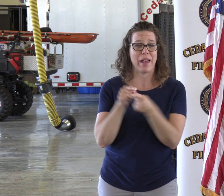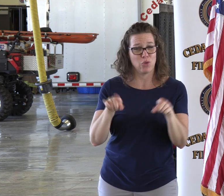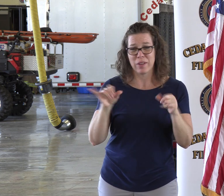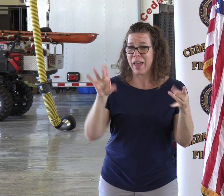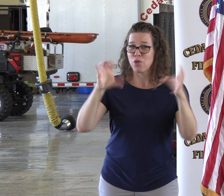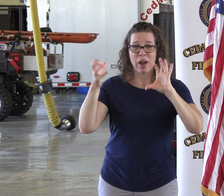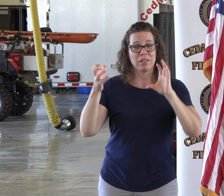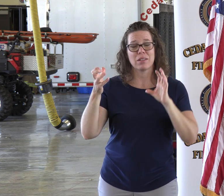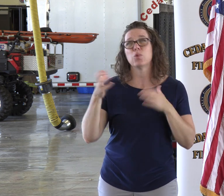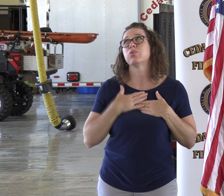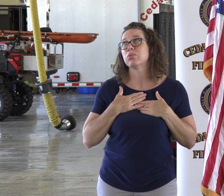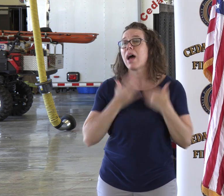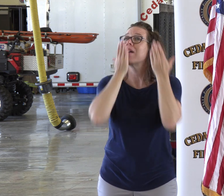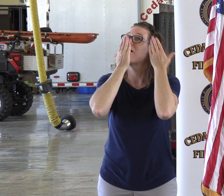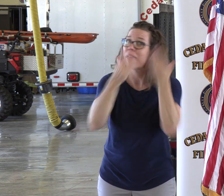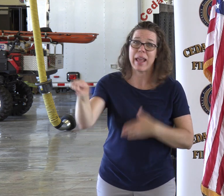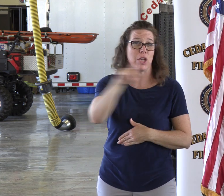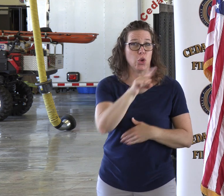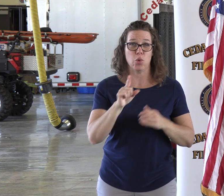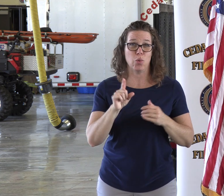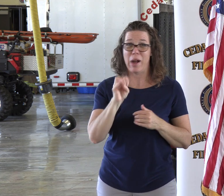I tip my hat to all Iowa for that.